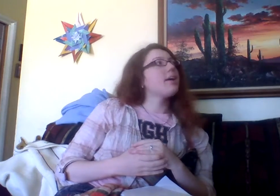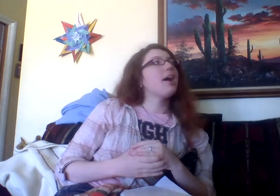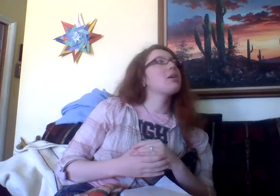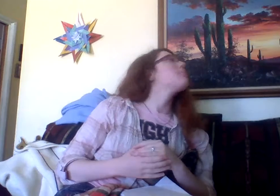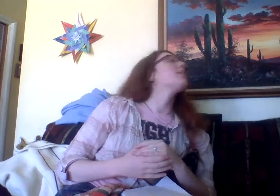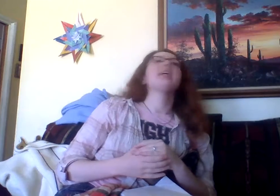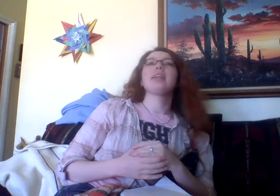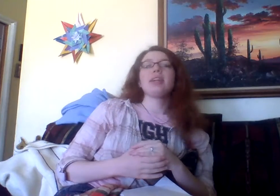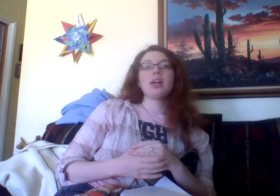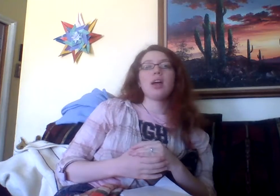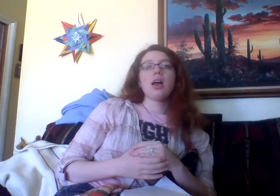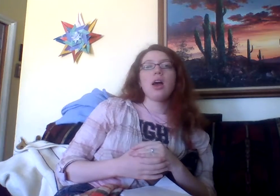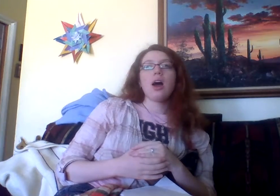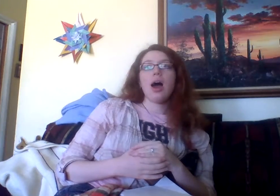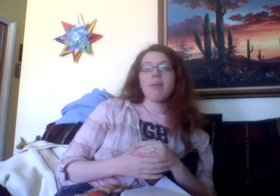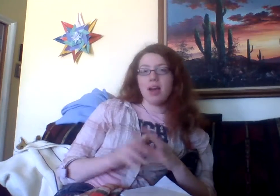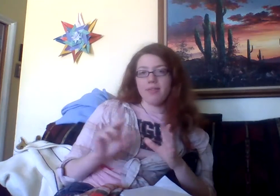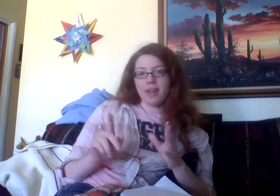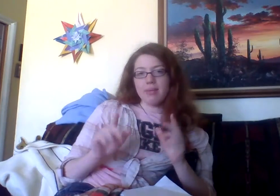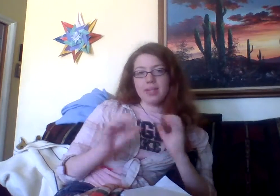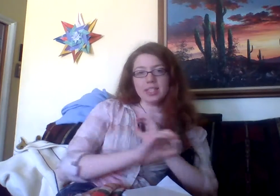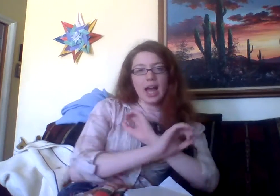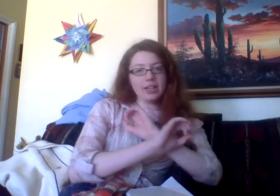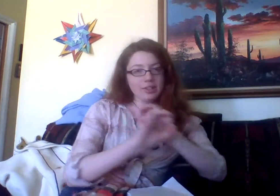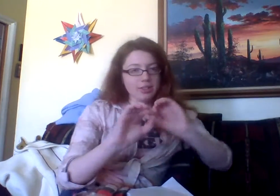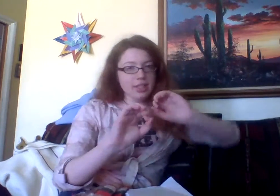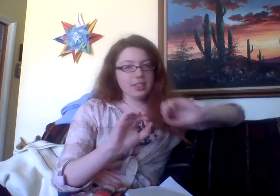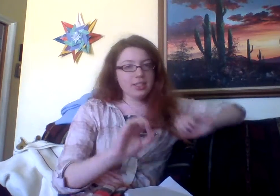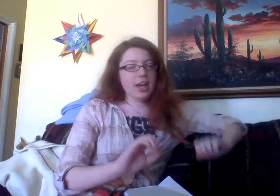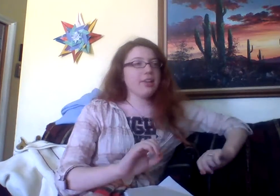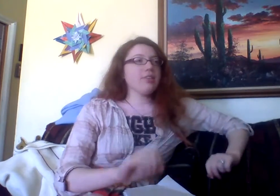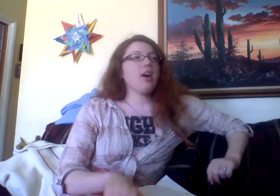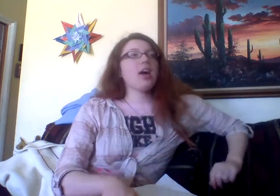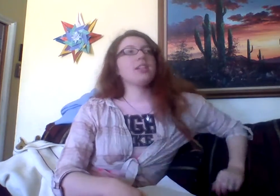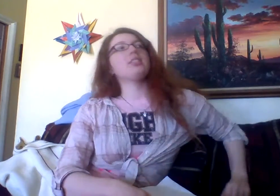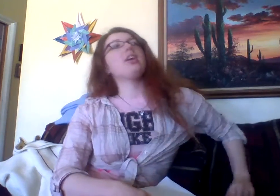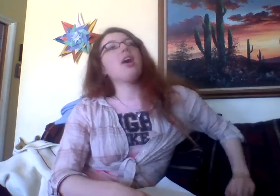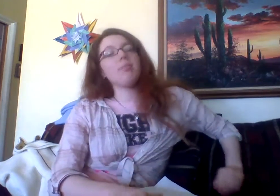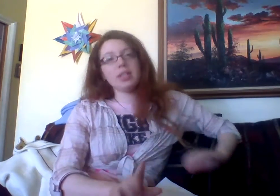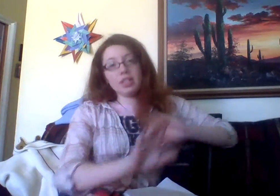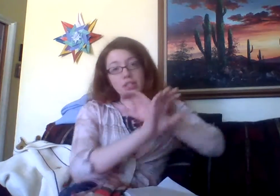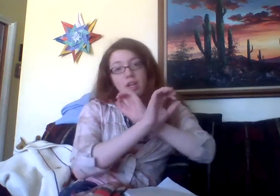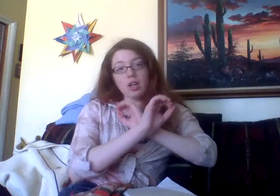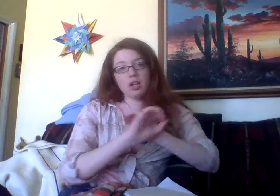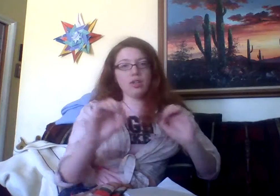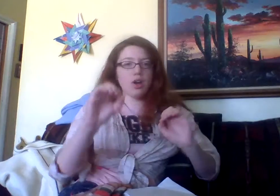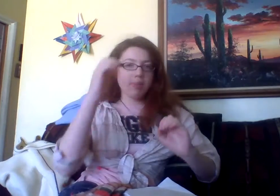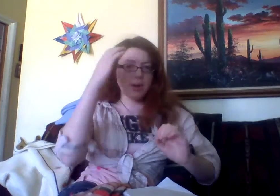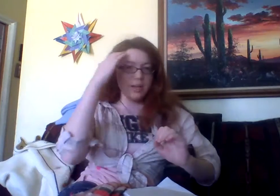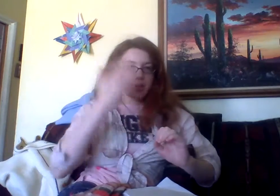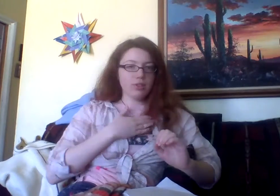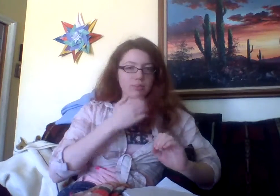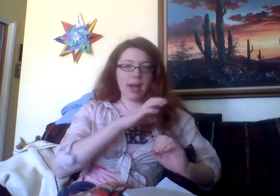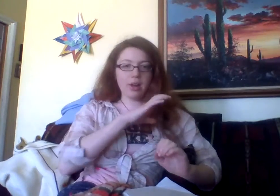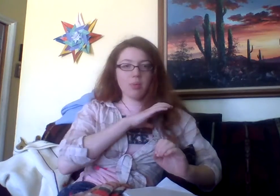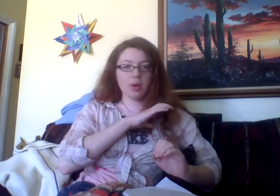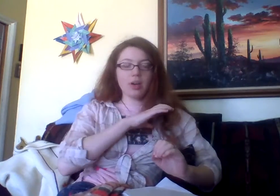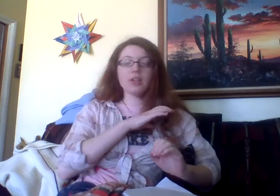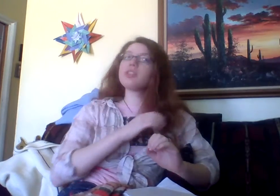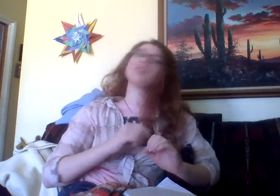I remember in I'm Not Famous, I used this sign a lot because nobody knows my quirks.